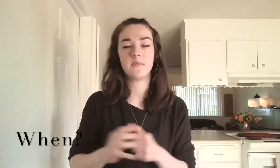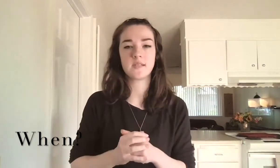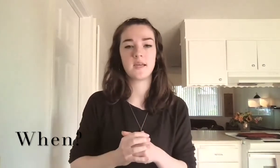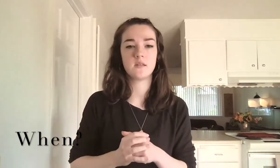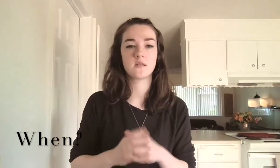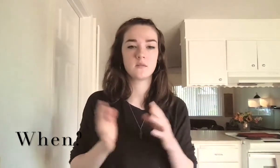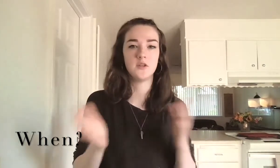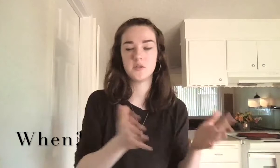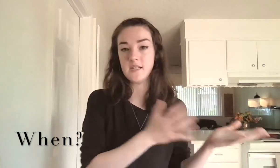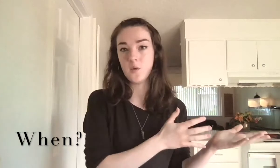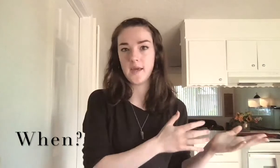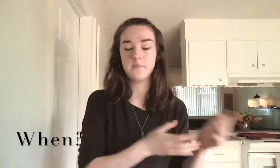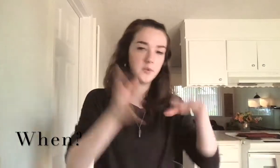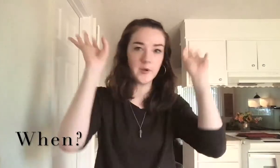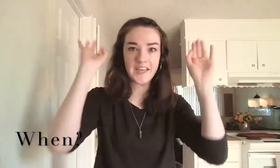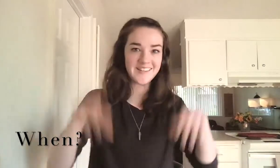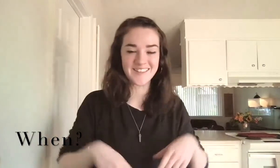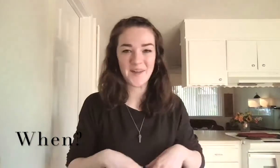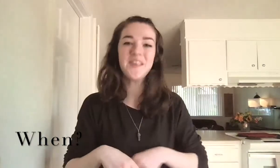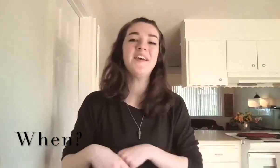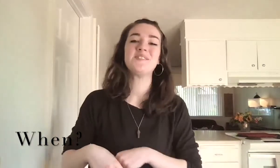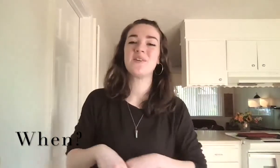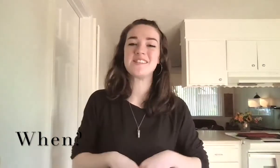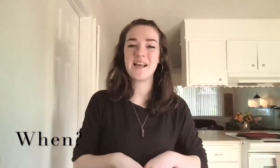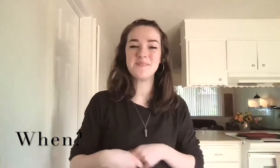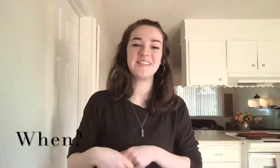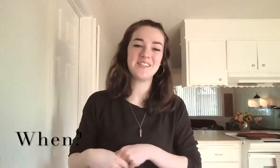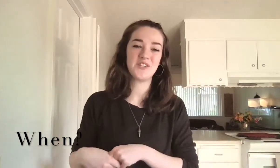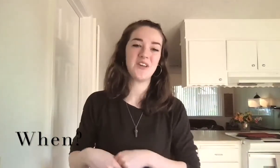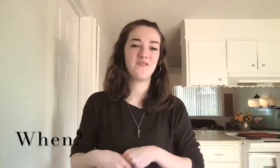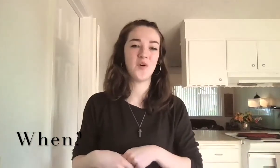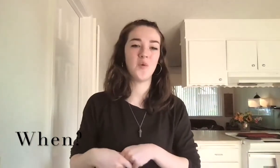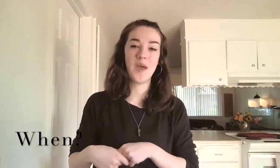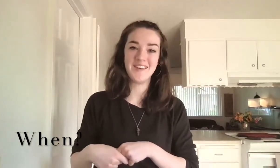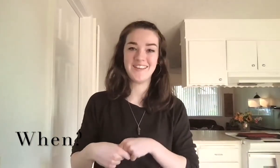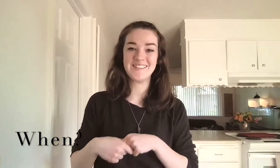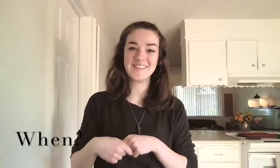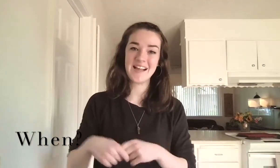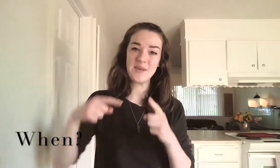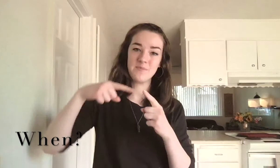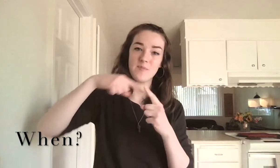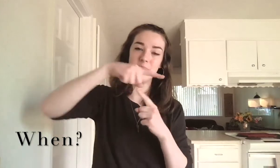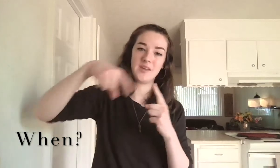signed as lunch meeting when, but we'll get into that. So the time signature for when is in a time, remember your